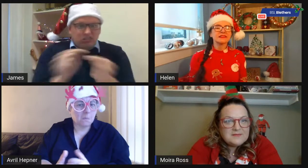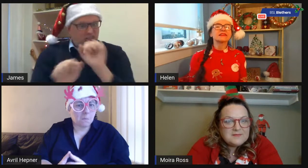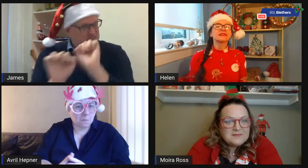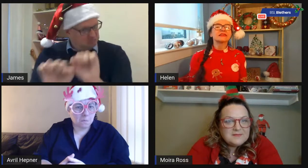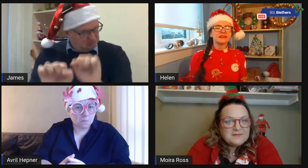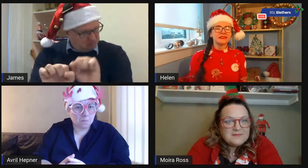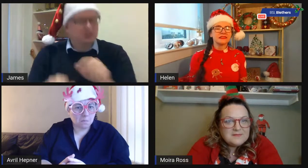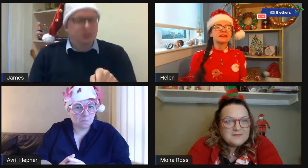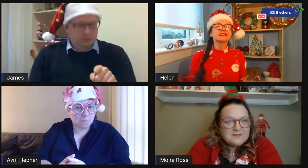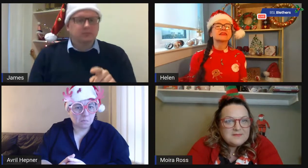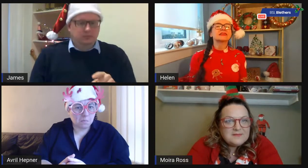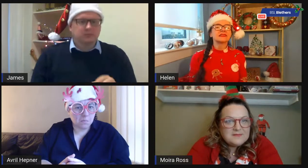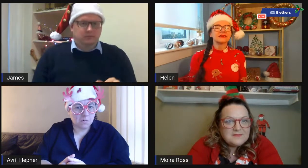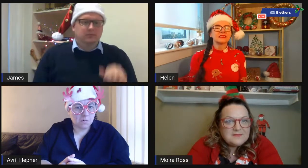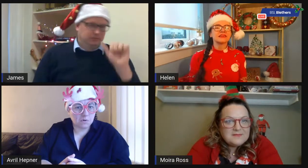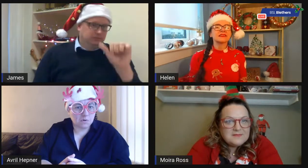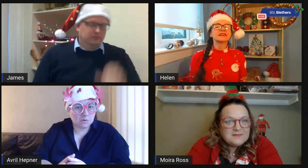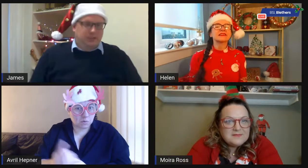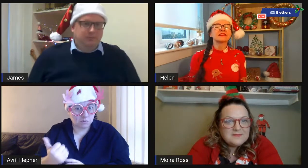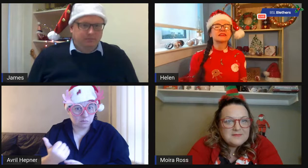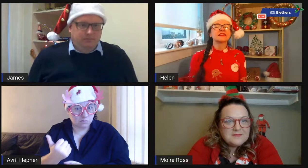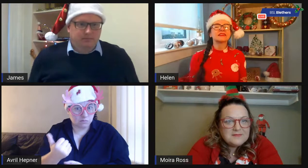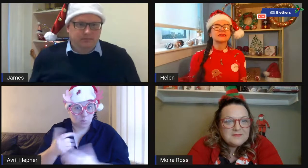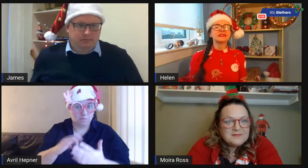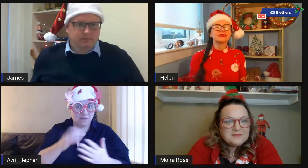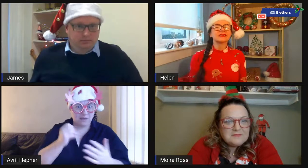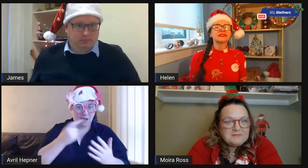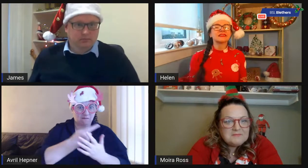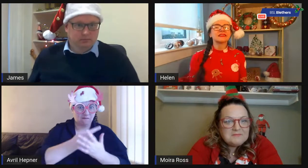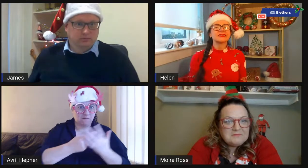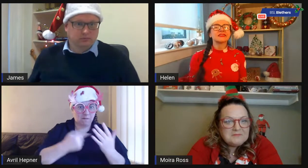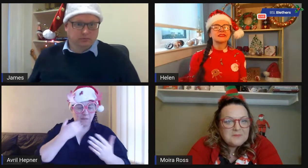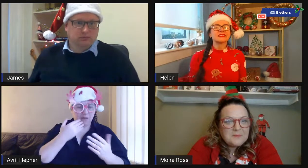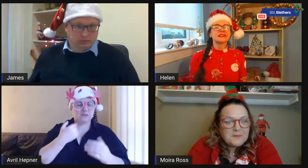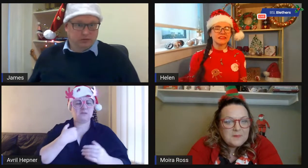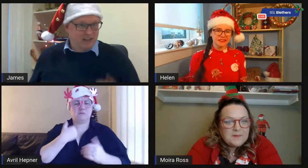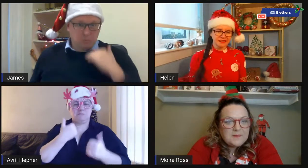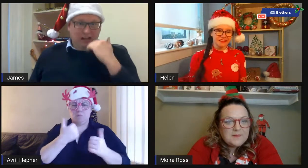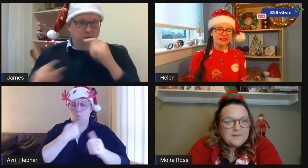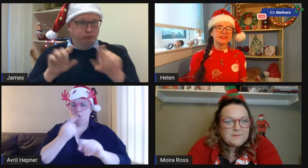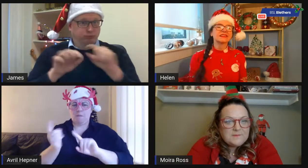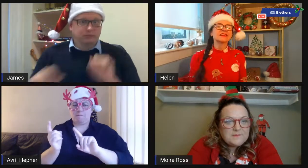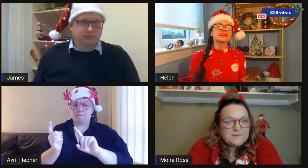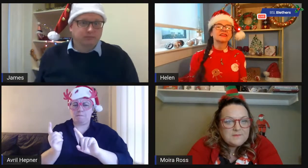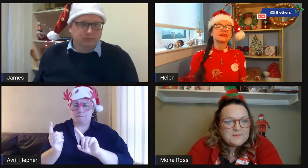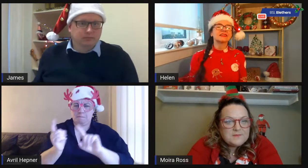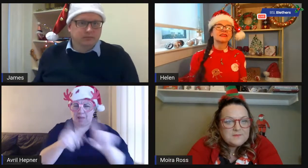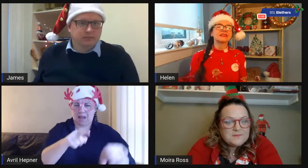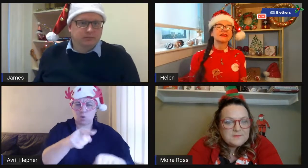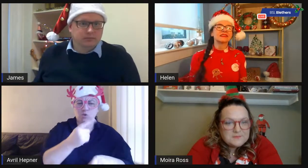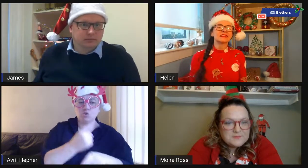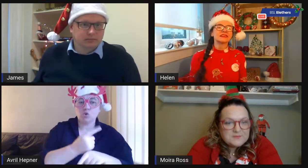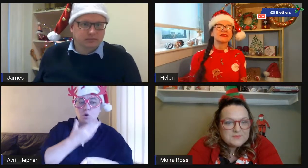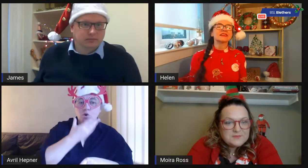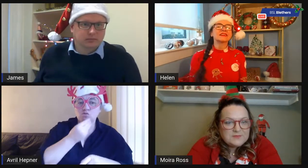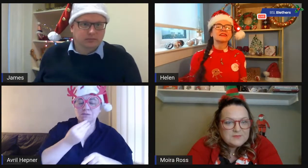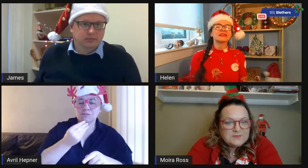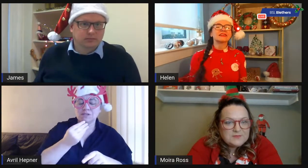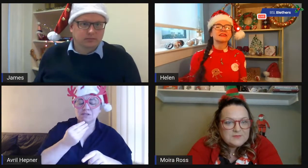there. And they're having this debate about their own philosophies in life. Wow. Wow. Okay. Well,